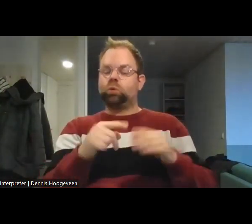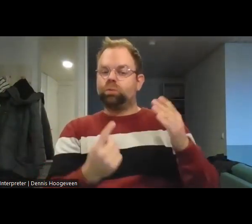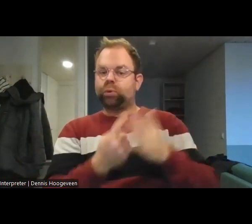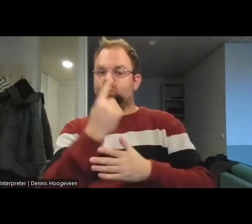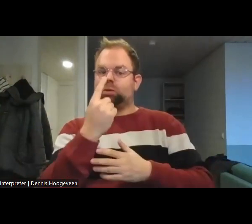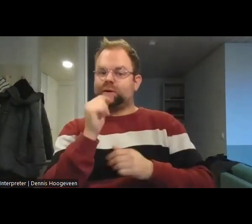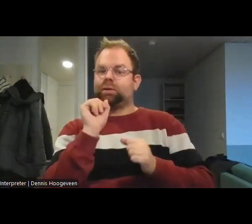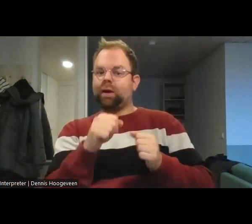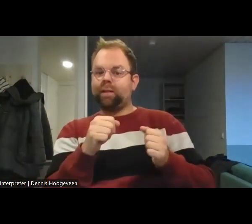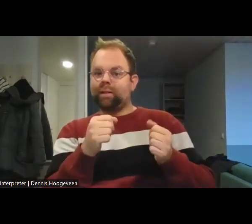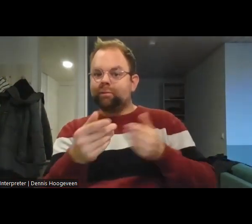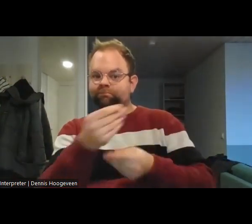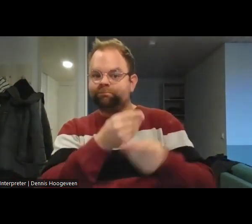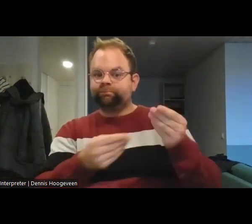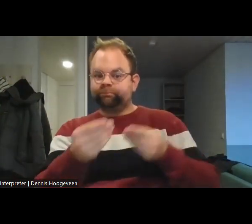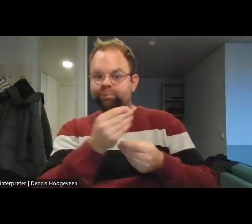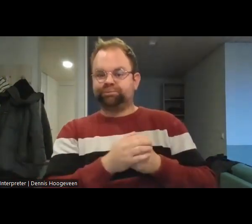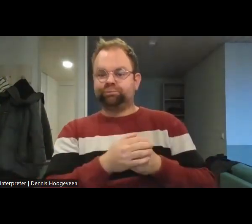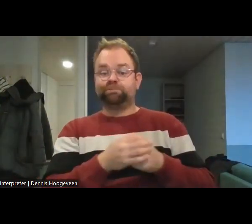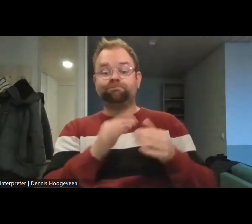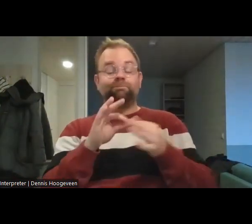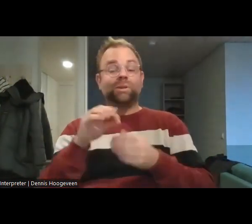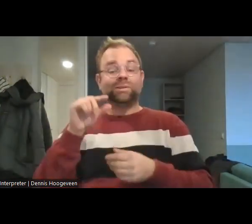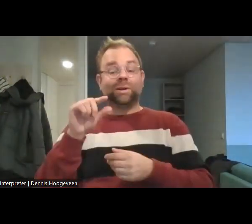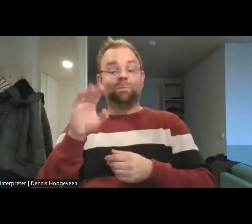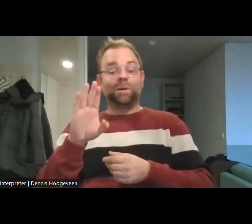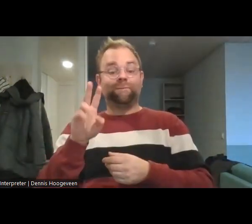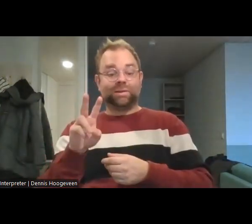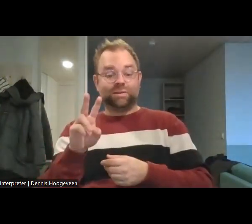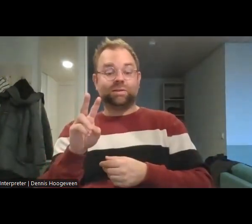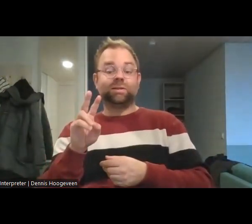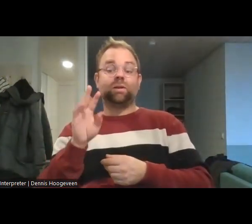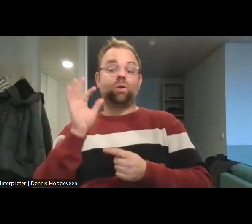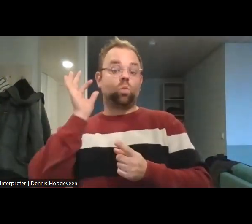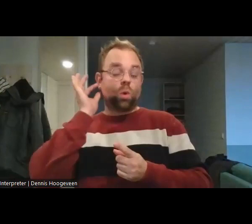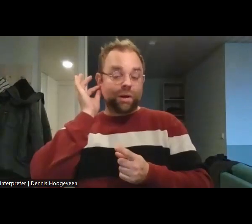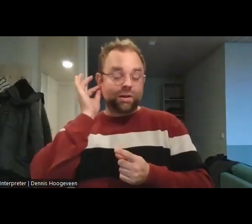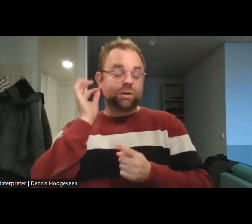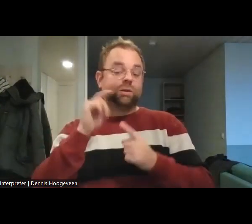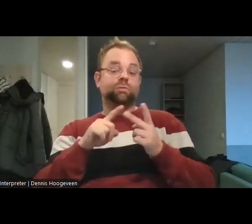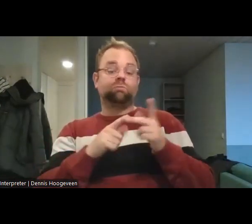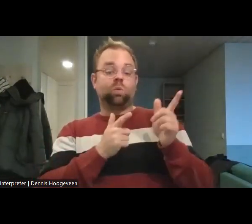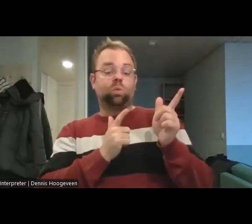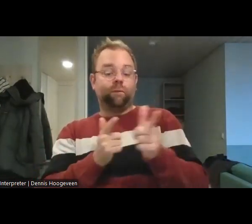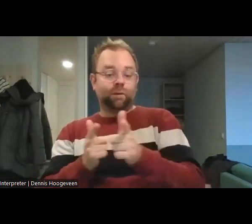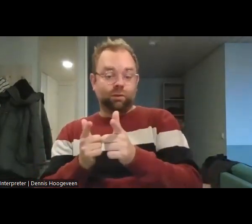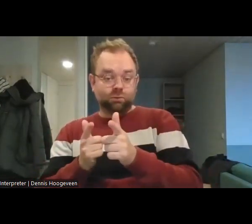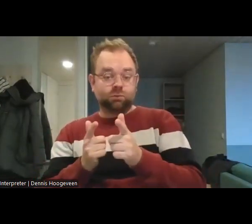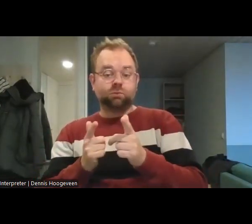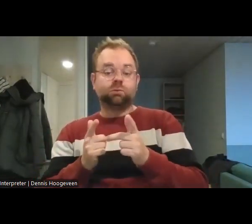Disabilities has been working as well, and where we can find as well opportunities to